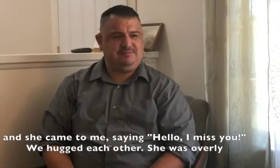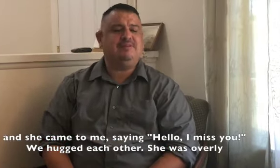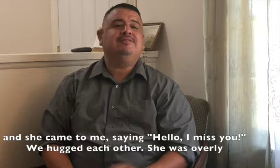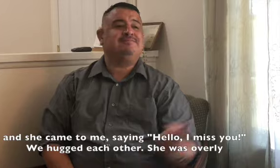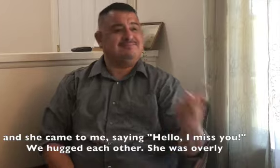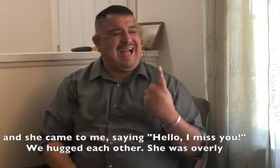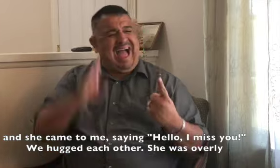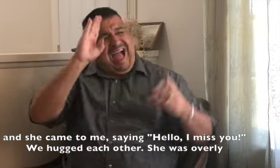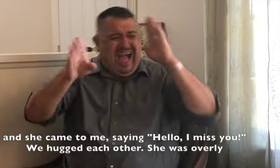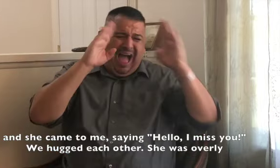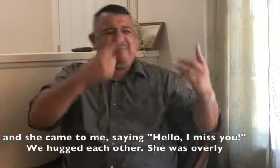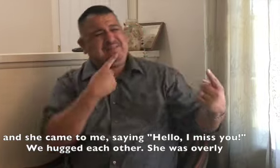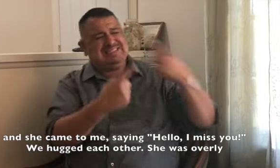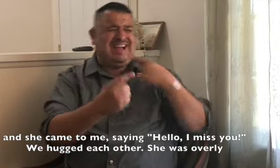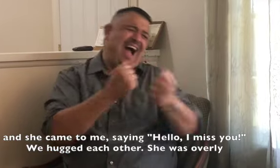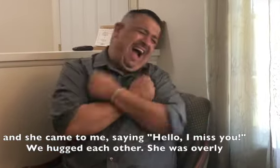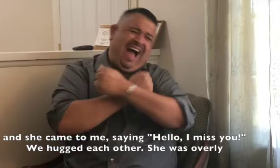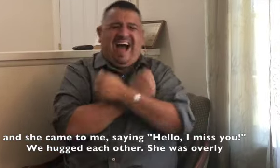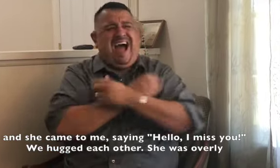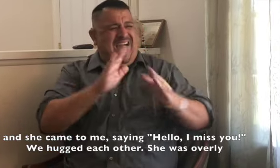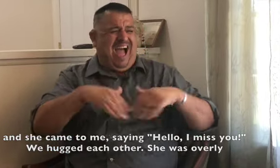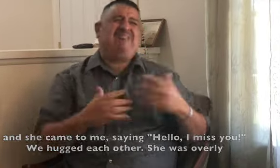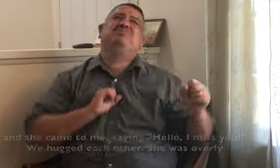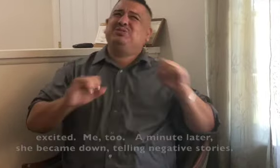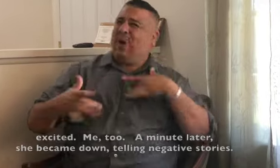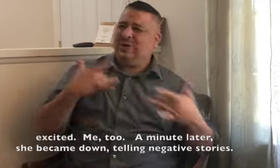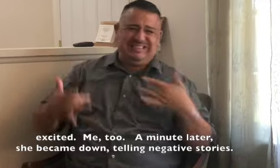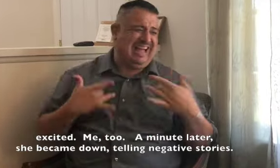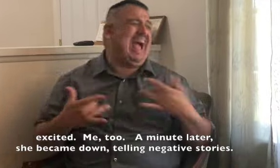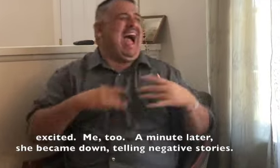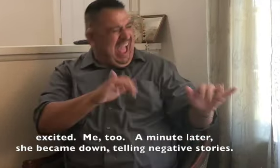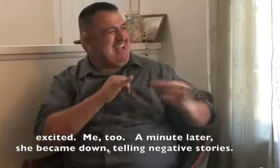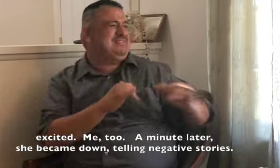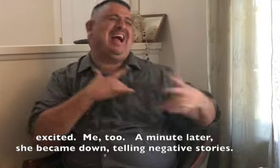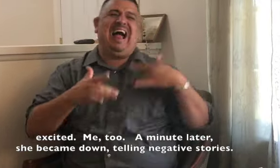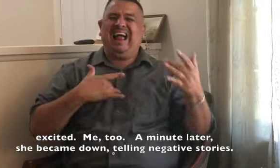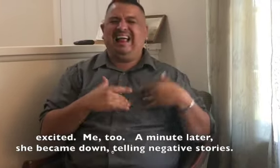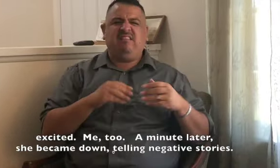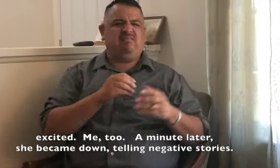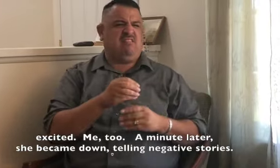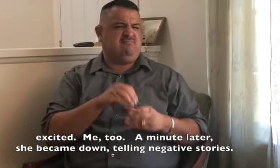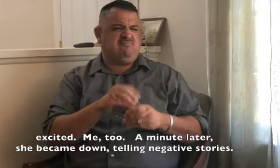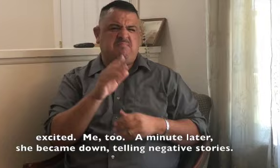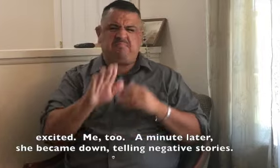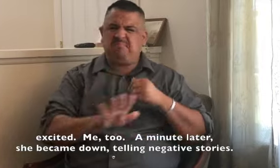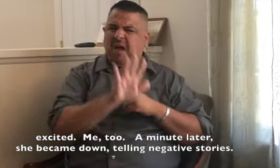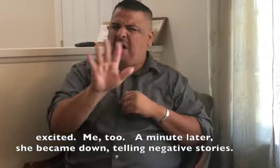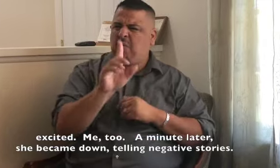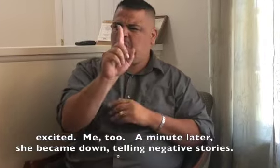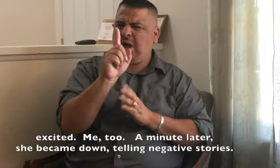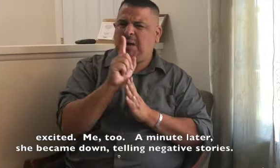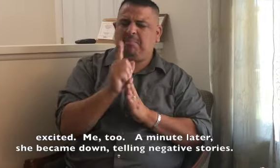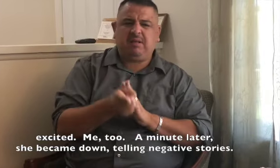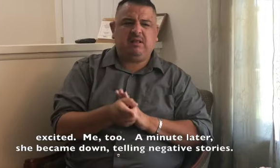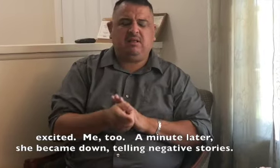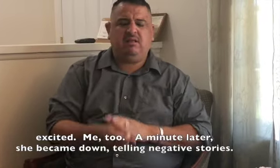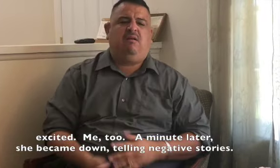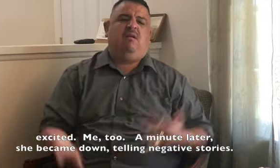She came to me saying, "Hello, I miss you." We hugged each other and we were excited. Me too. A minute later, she became down,